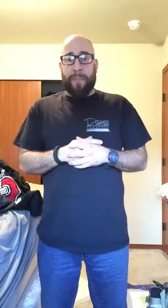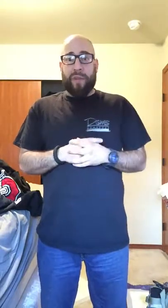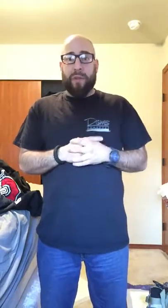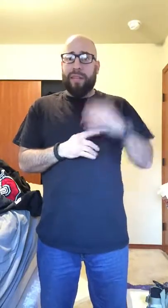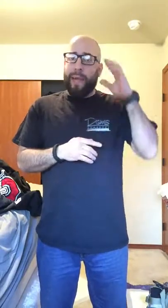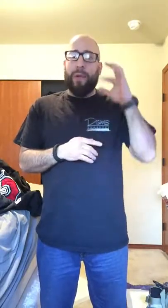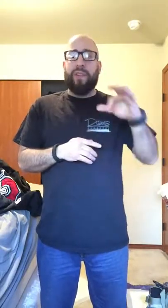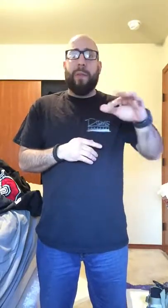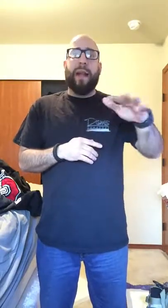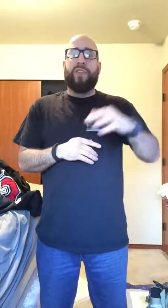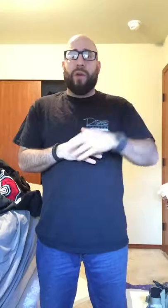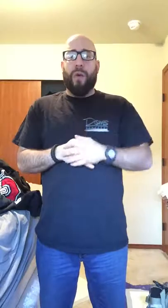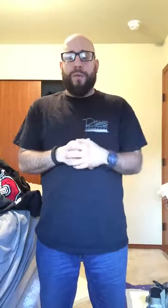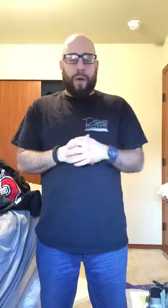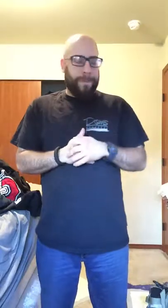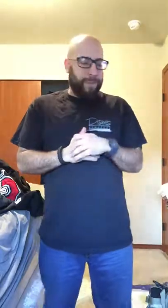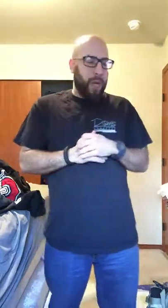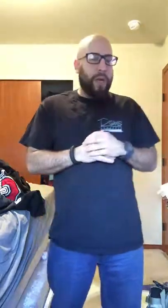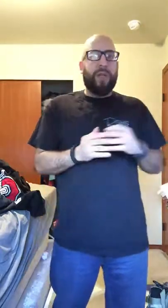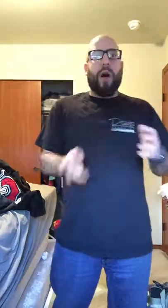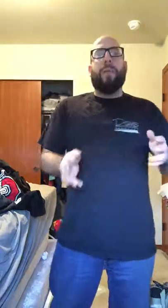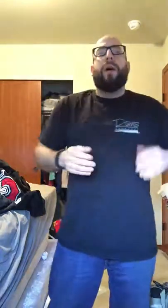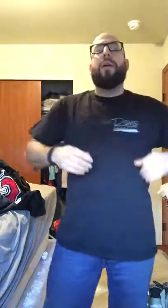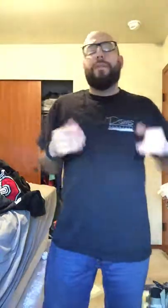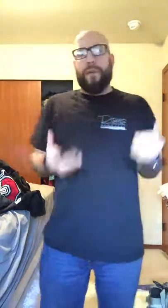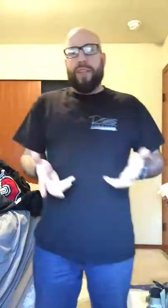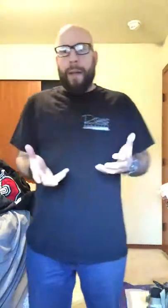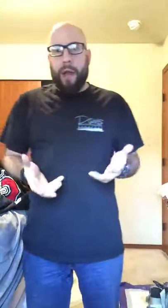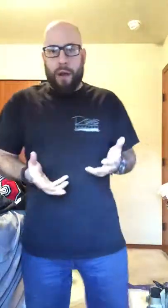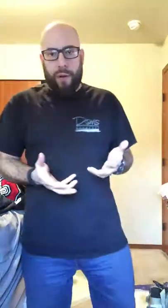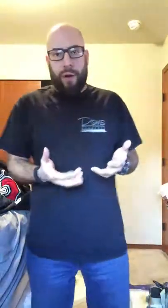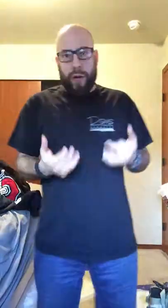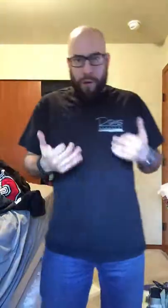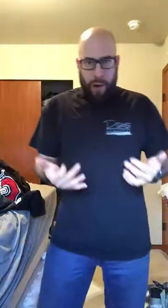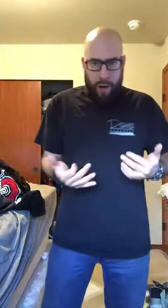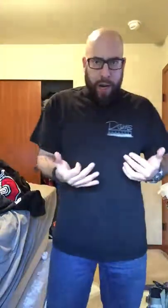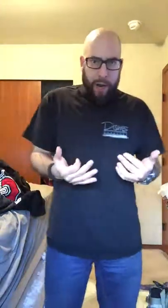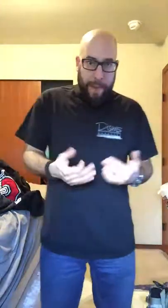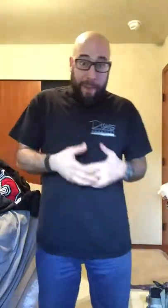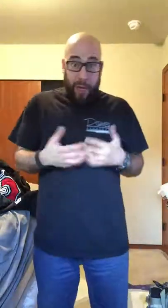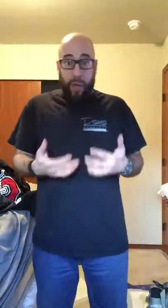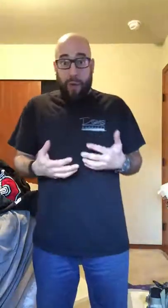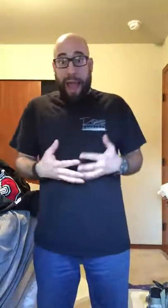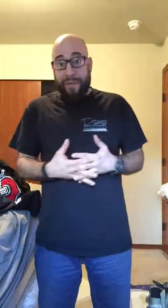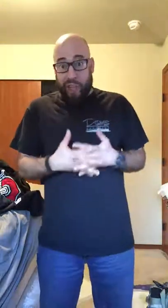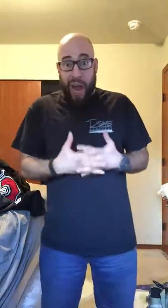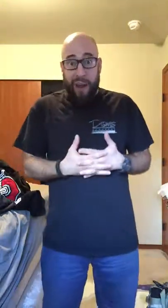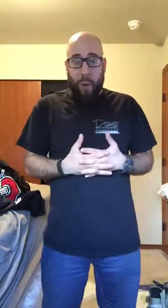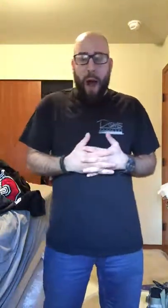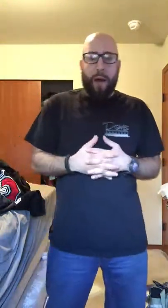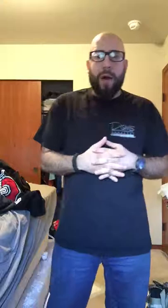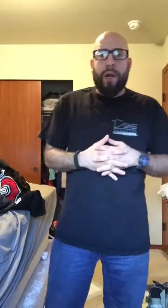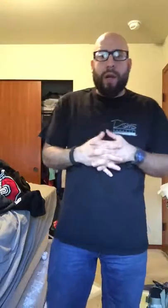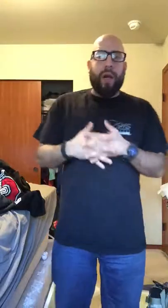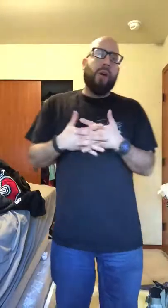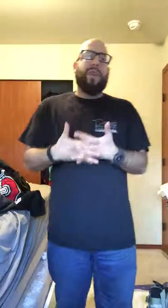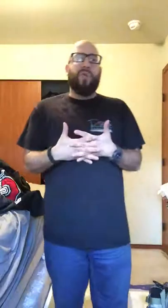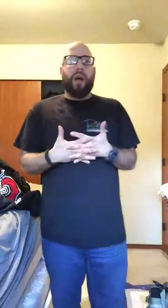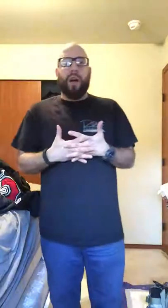So let's keep those in mind as we're going forward. So, first-time gun owner, you don't own a gun, maybe you do, you haven't shot in a while, you're going to go into a gun